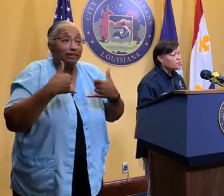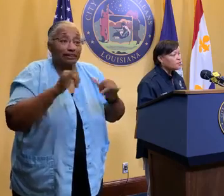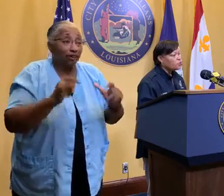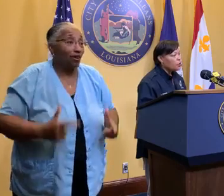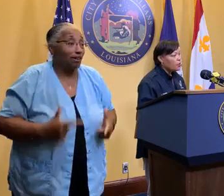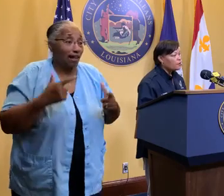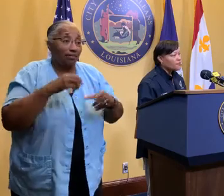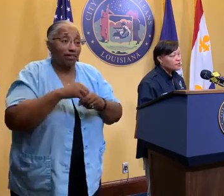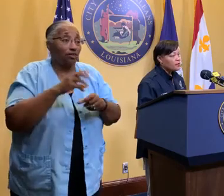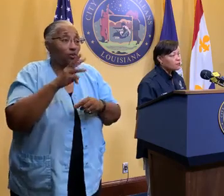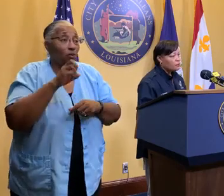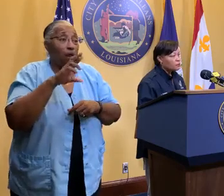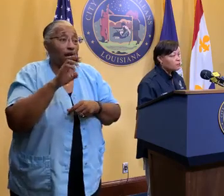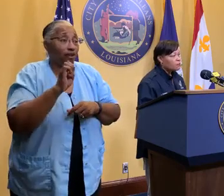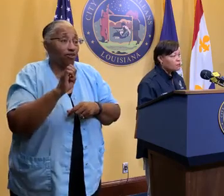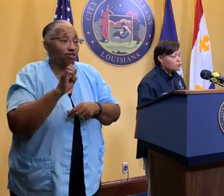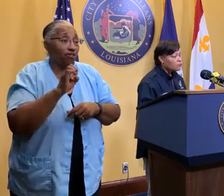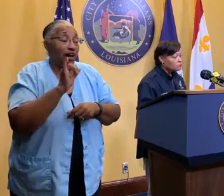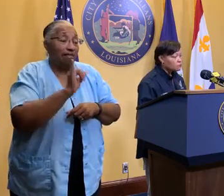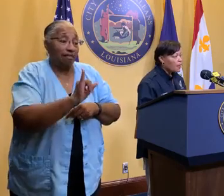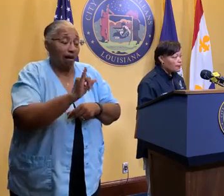the individual resident,